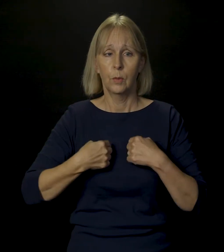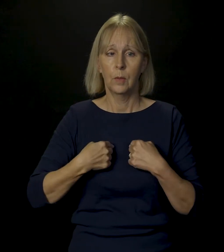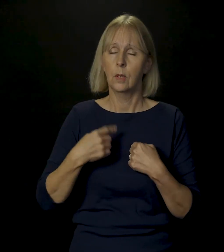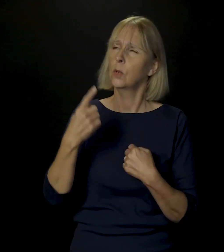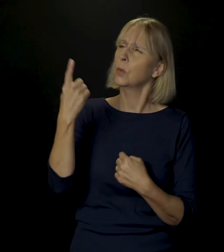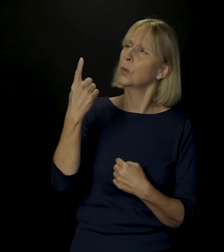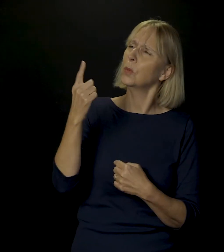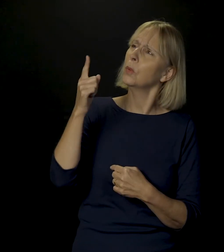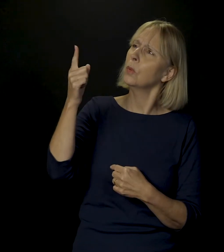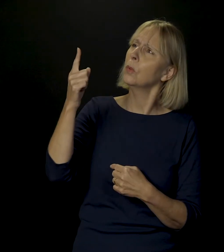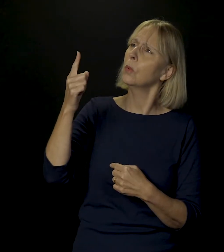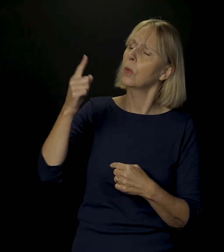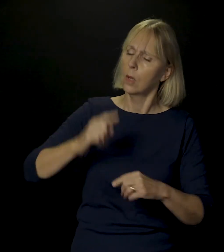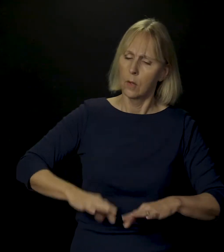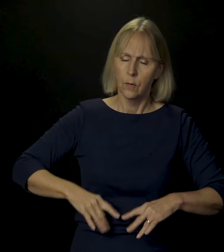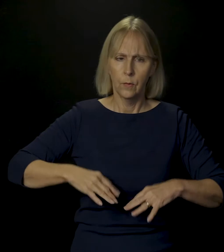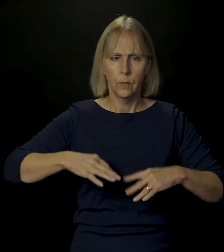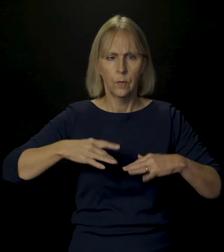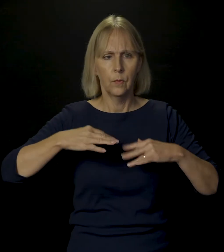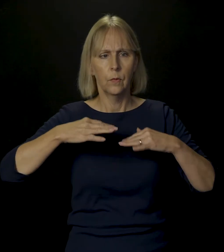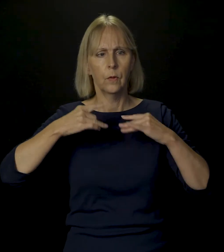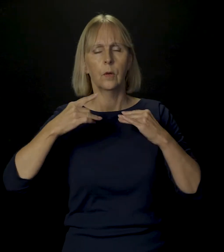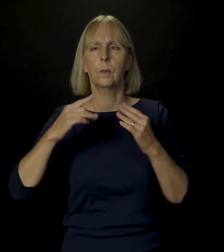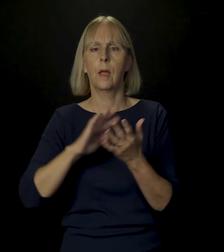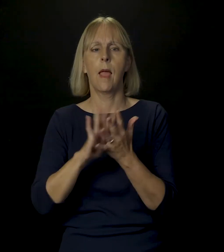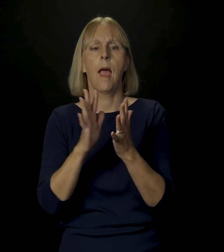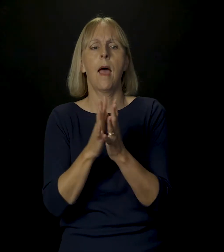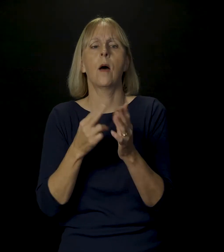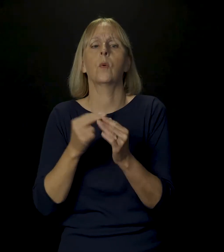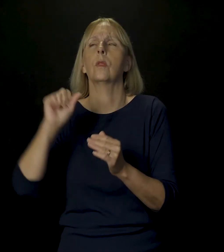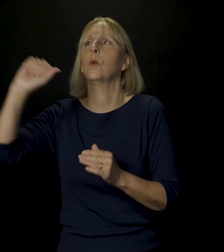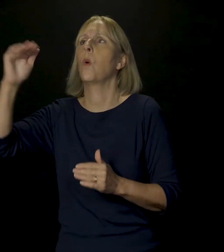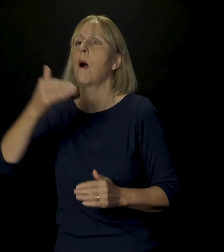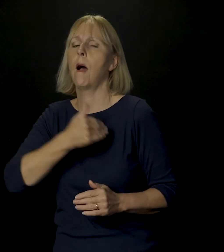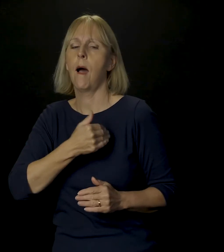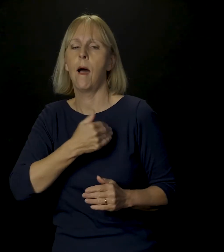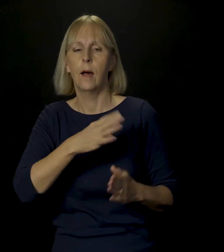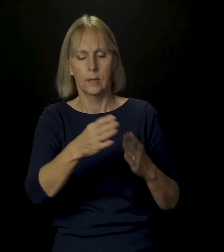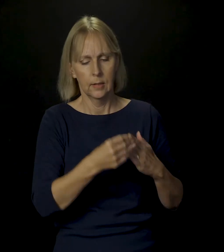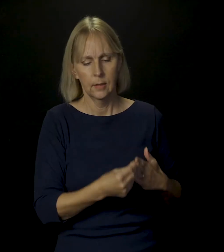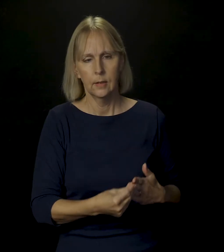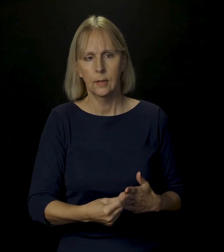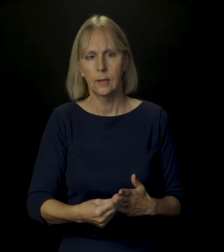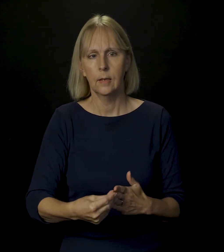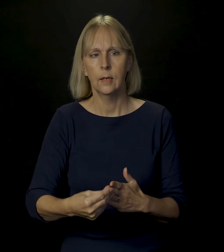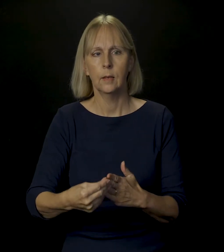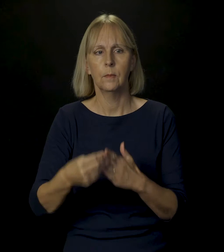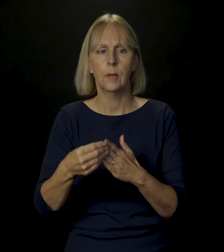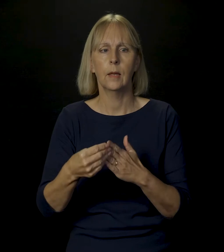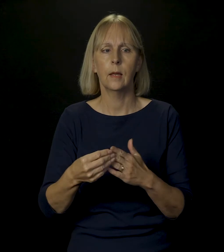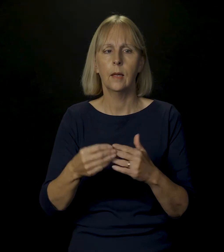Who You Are And Fill Me With Your Heart And Lead In